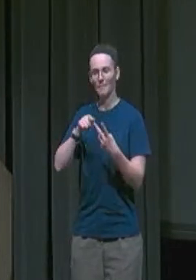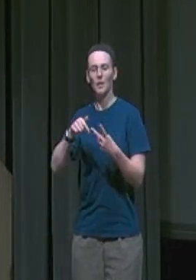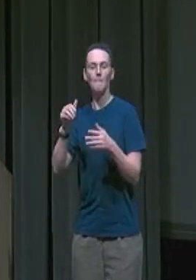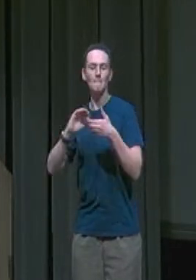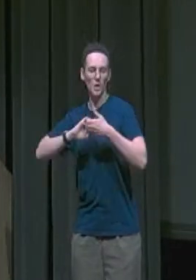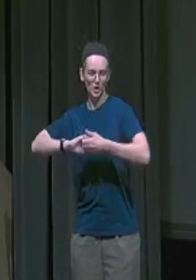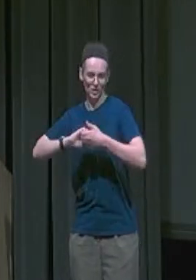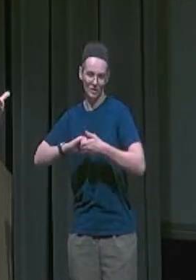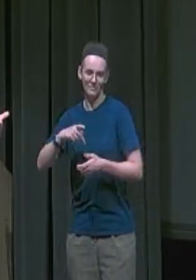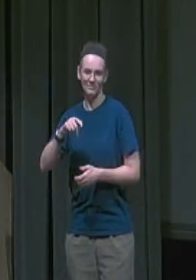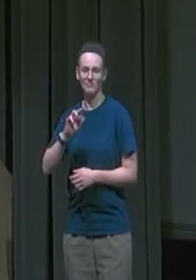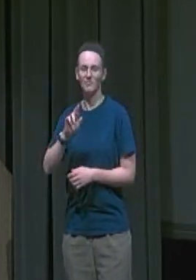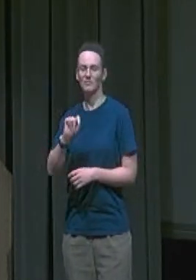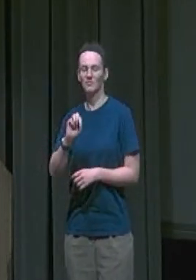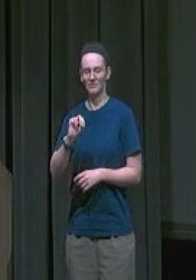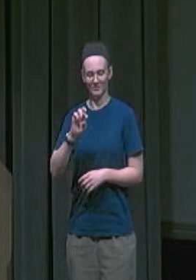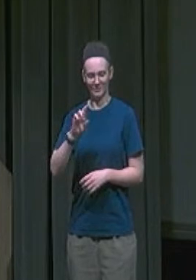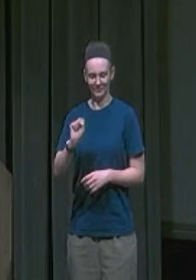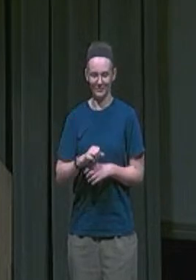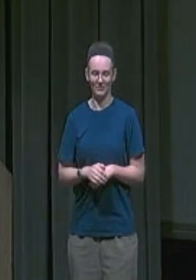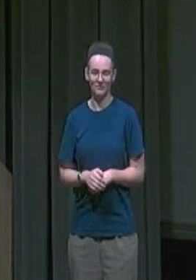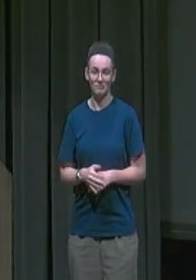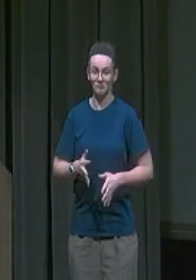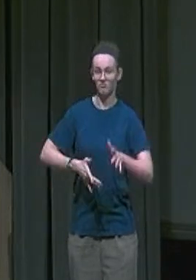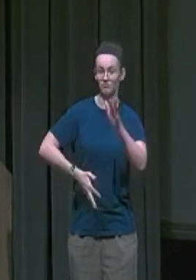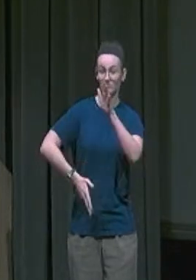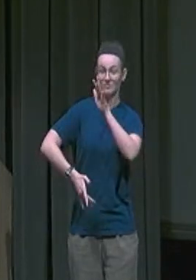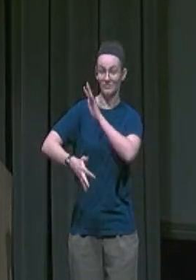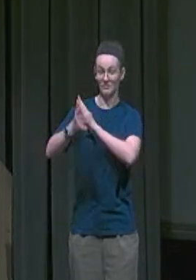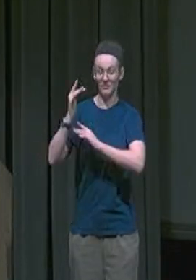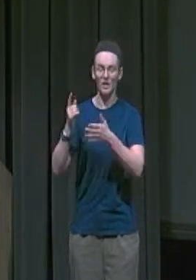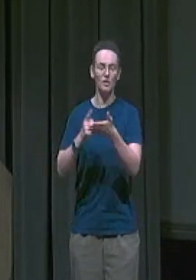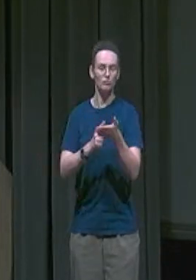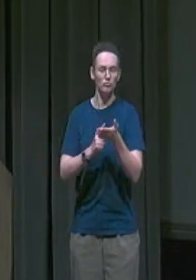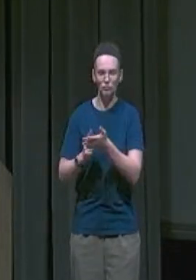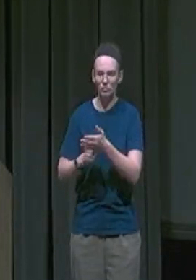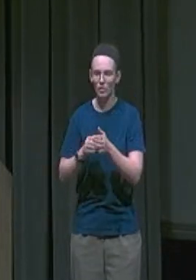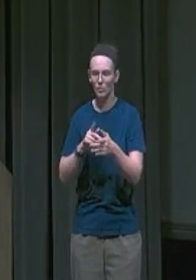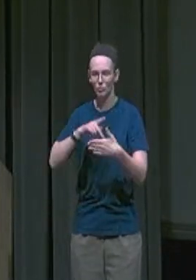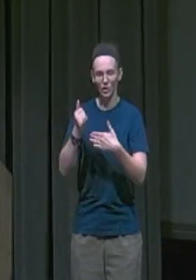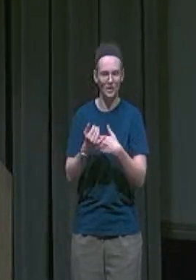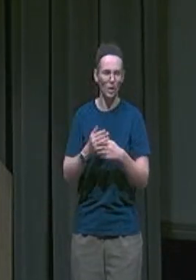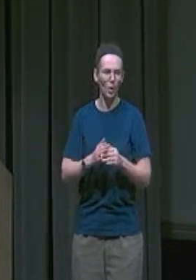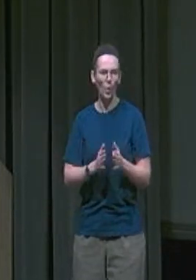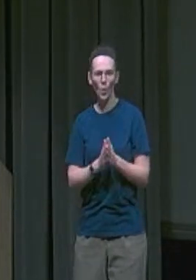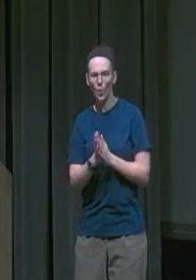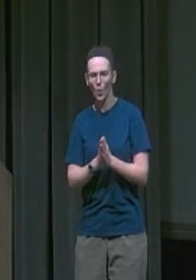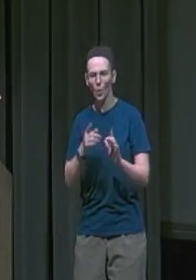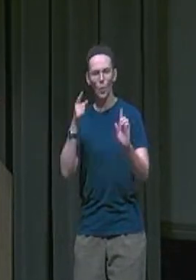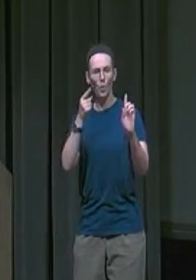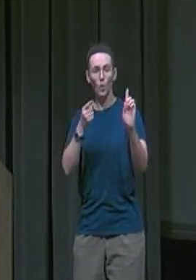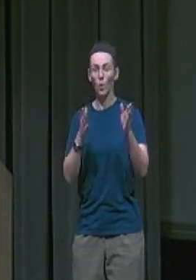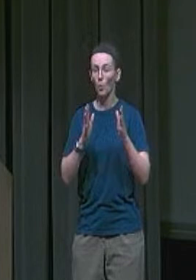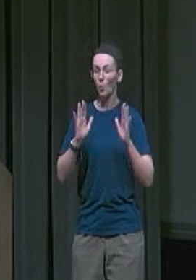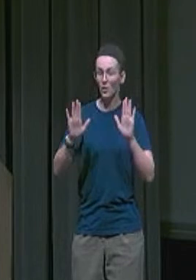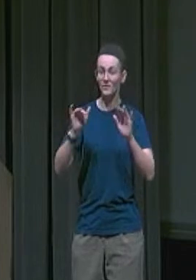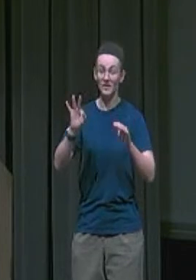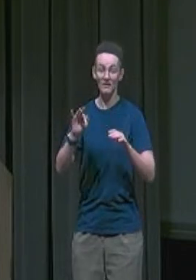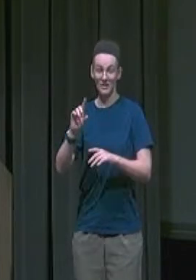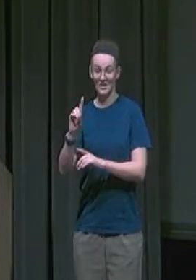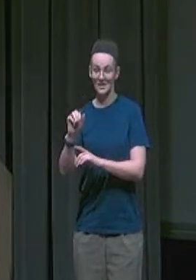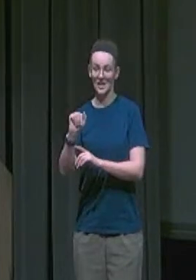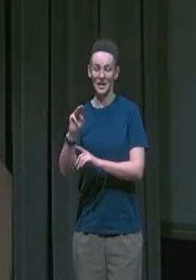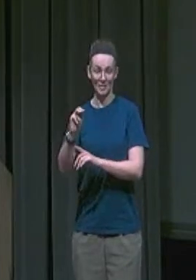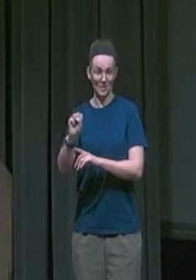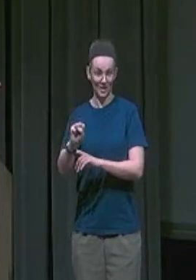partners. Years and years ago, this was talked about. Wouldn't it be wonderful to remove dams on